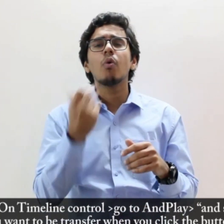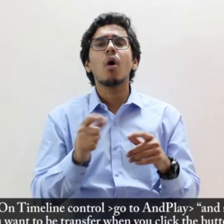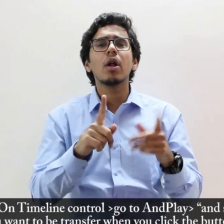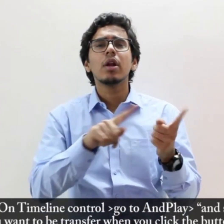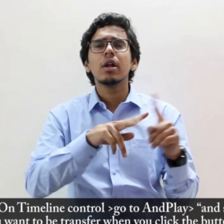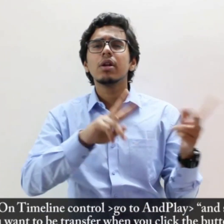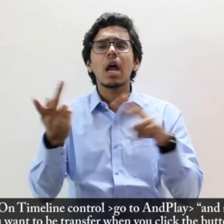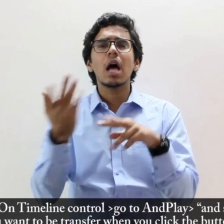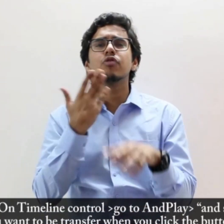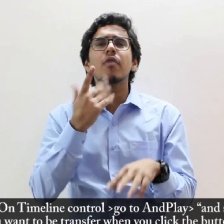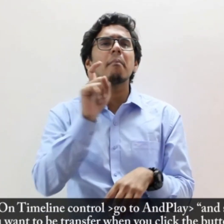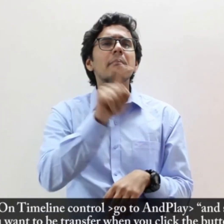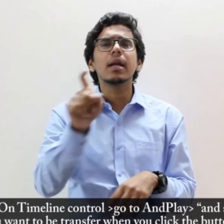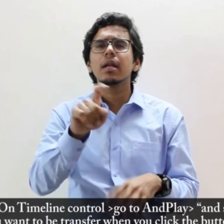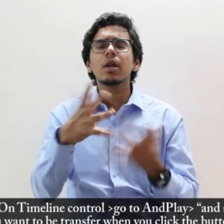transfer when you click the button.